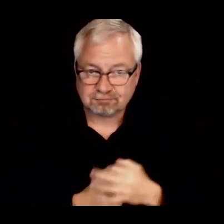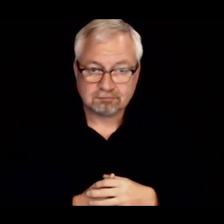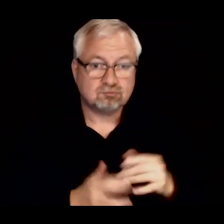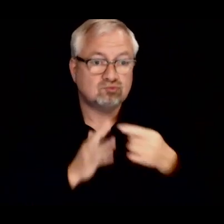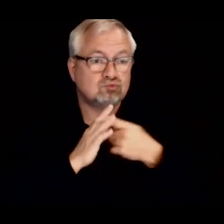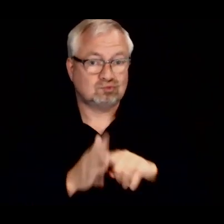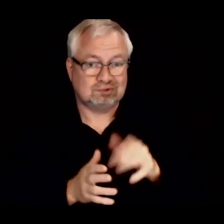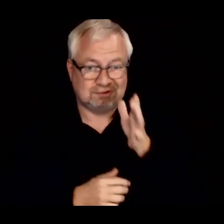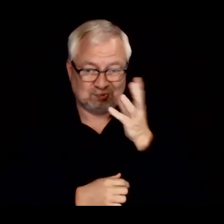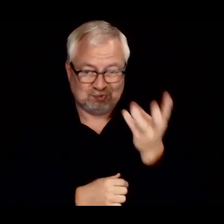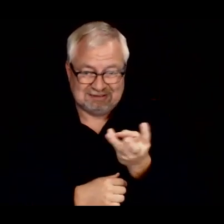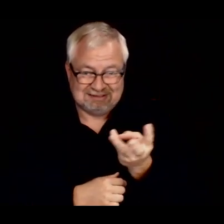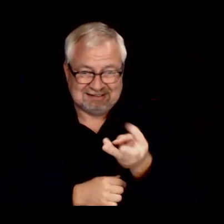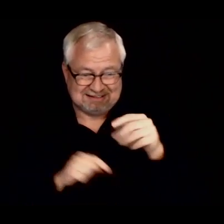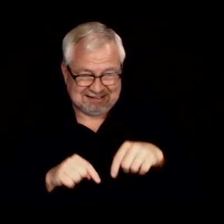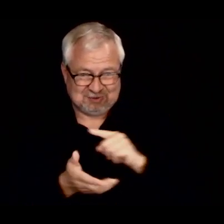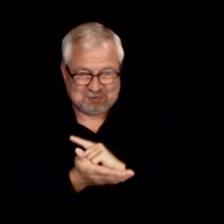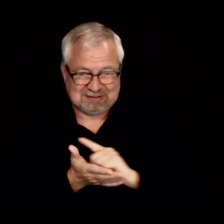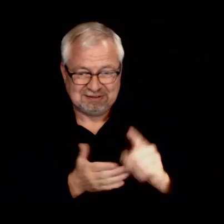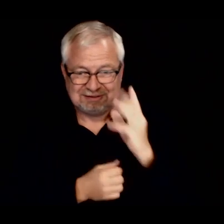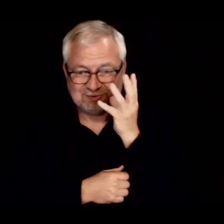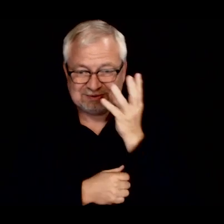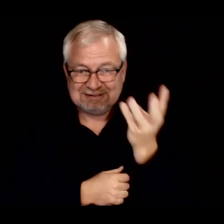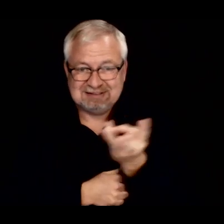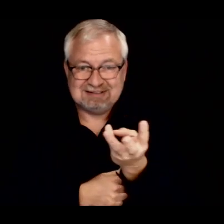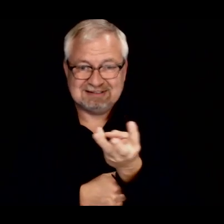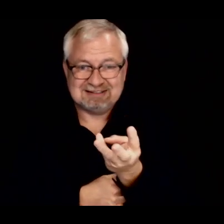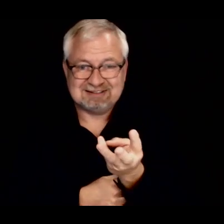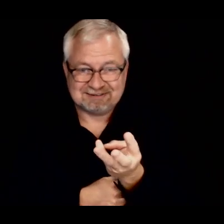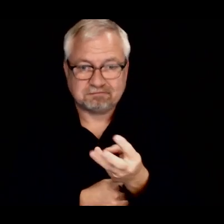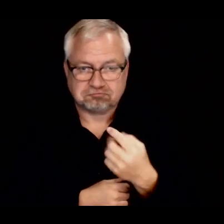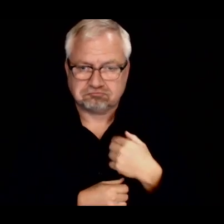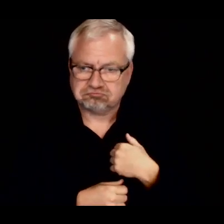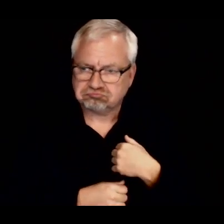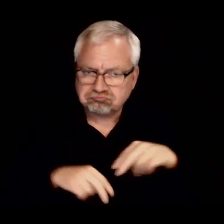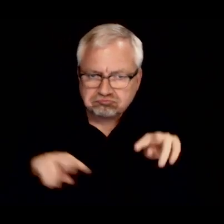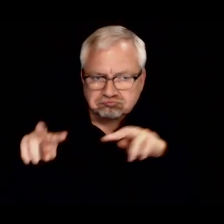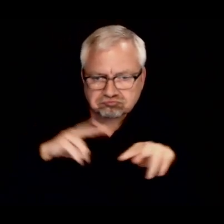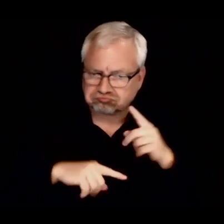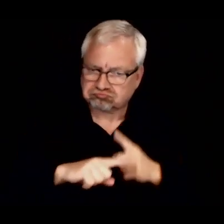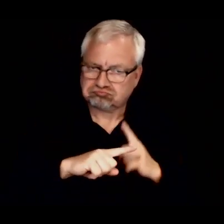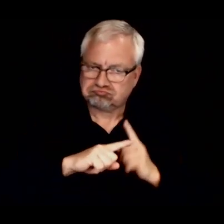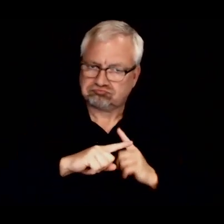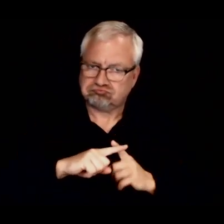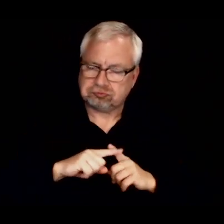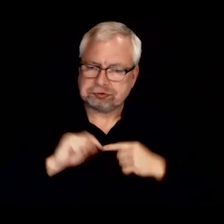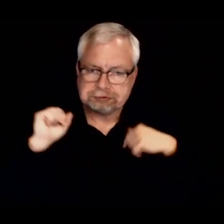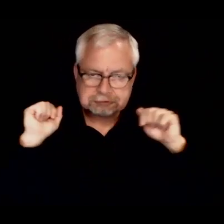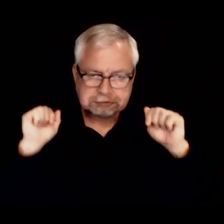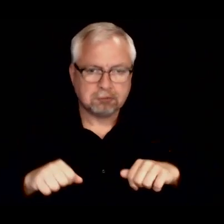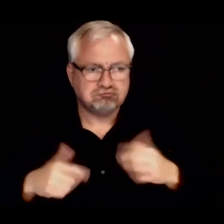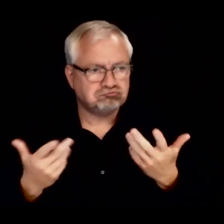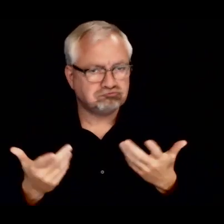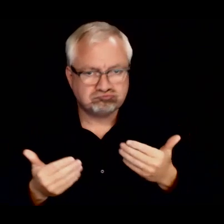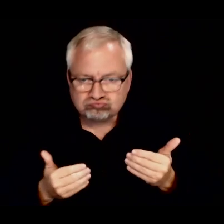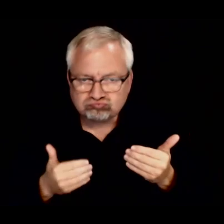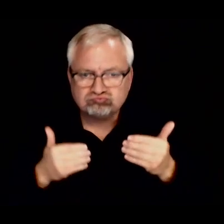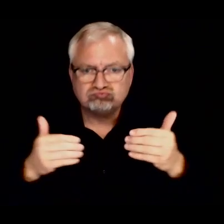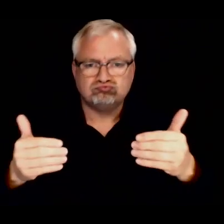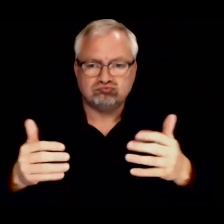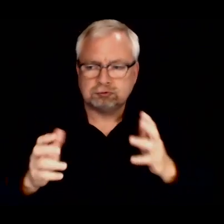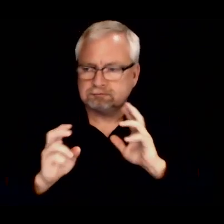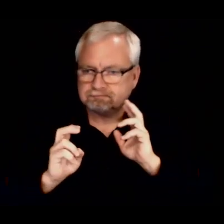week. We feel positively about the fact that we've been able to make some really significant progress in getting both